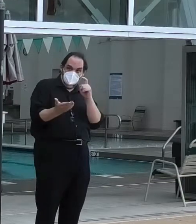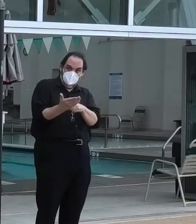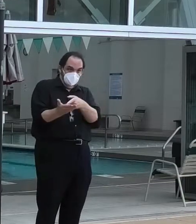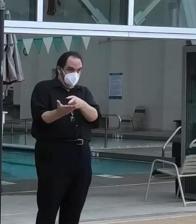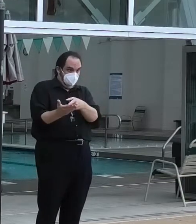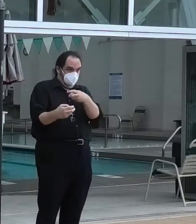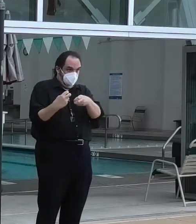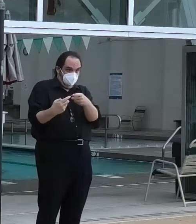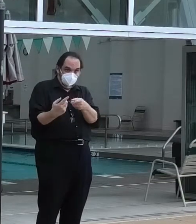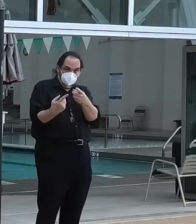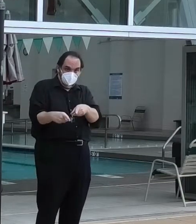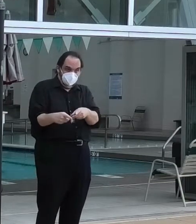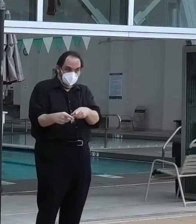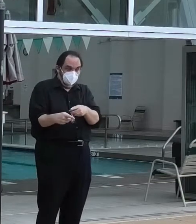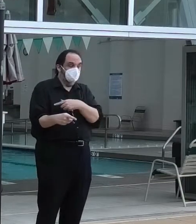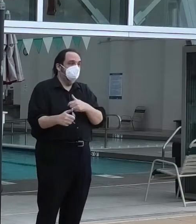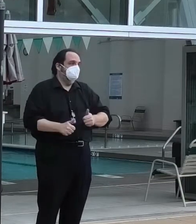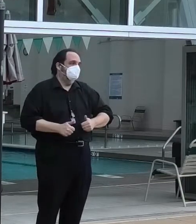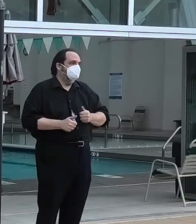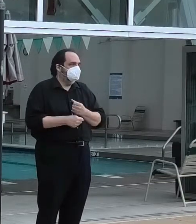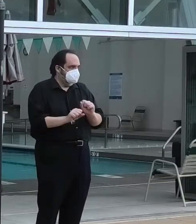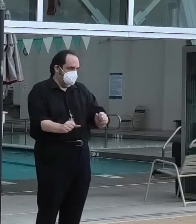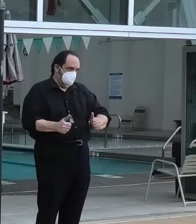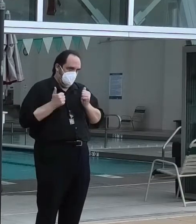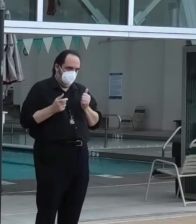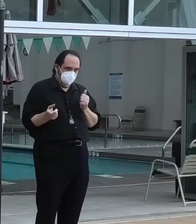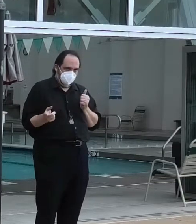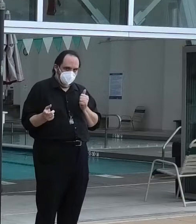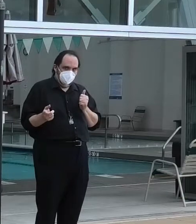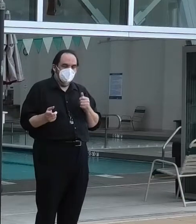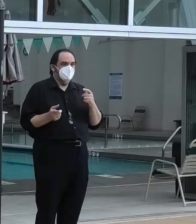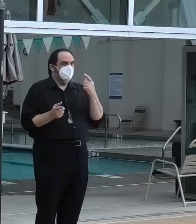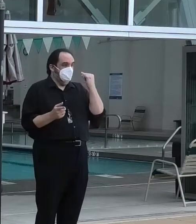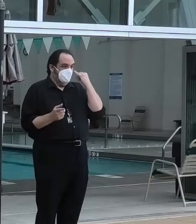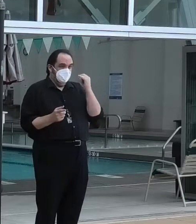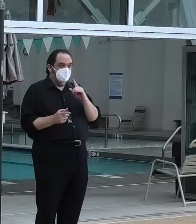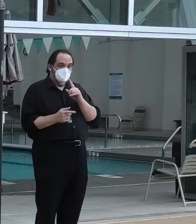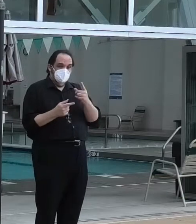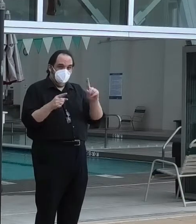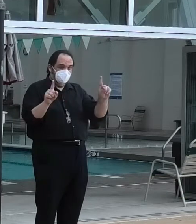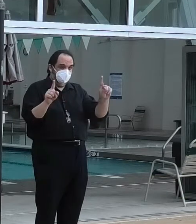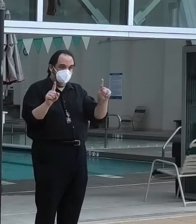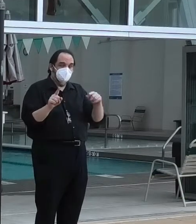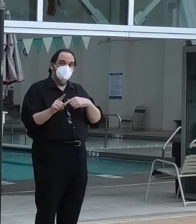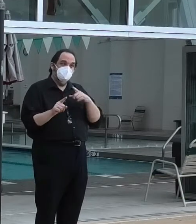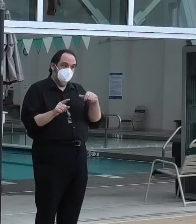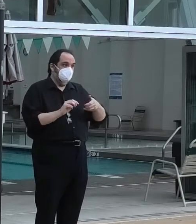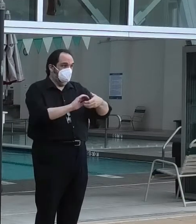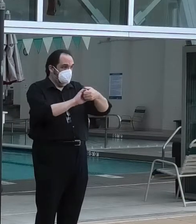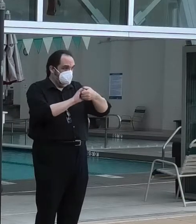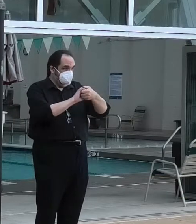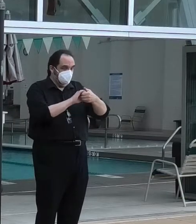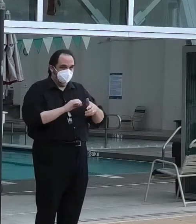issue, lives can be saved. For this to be truly effective, it takes a partnership